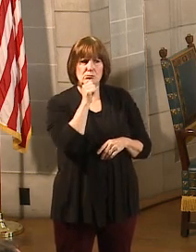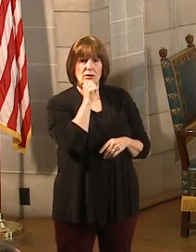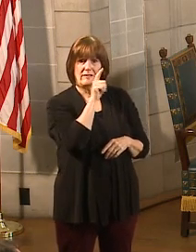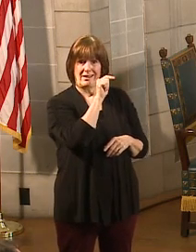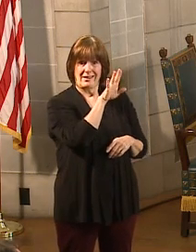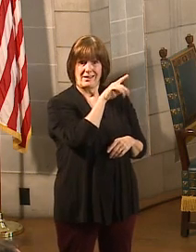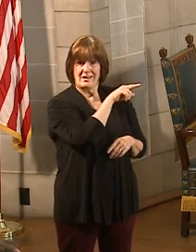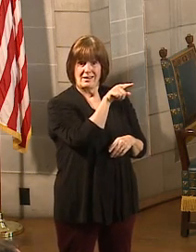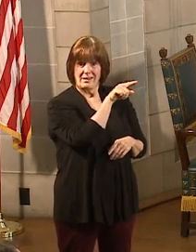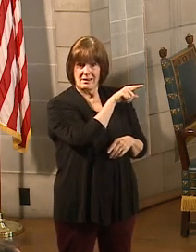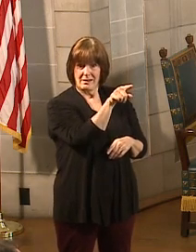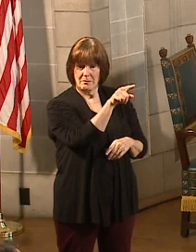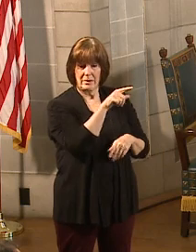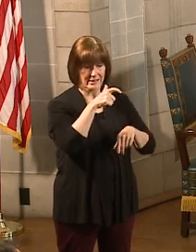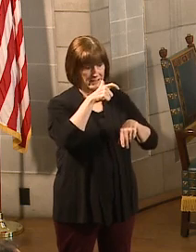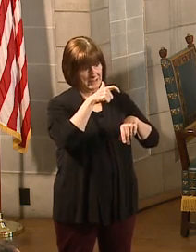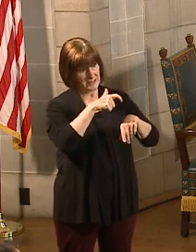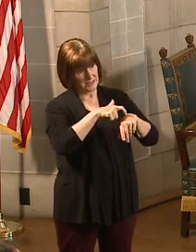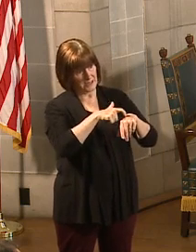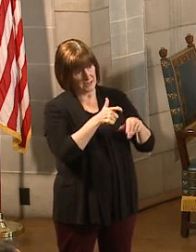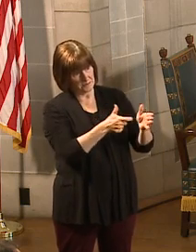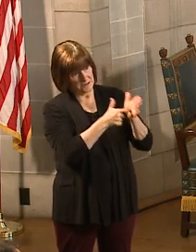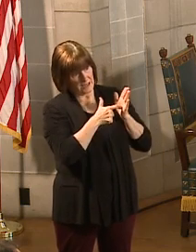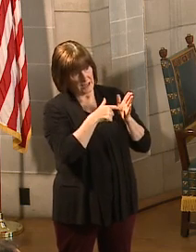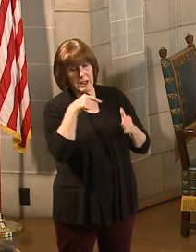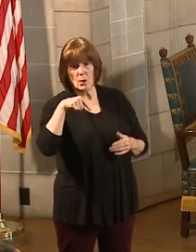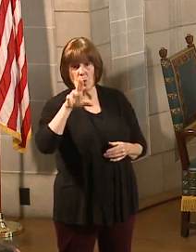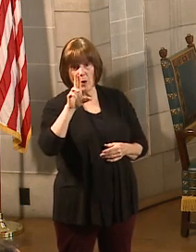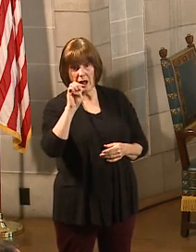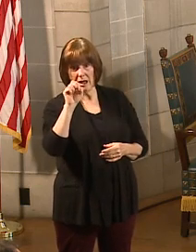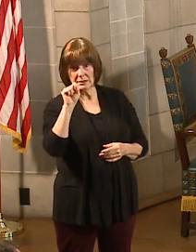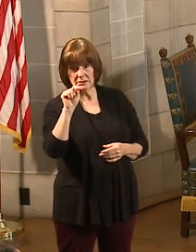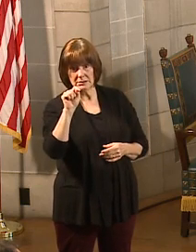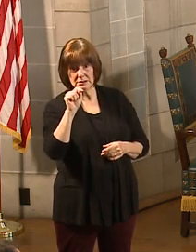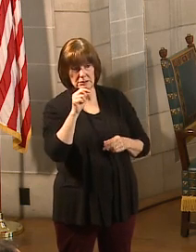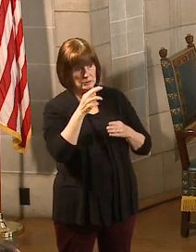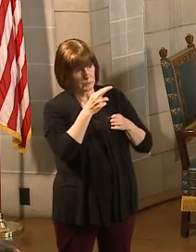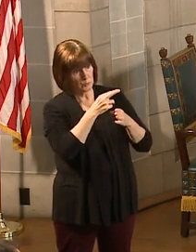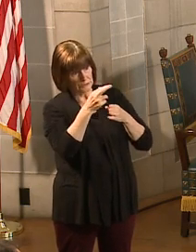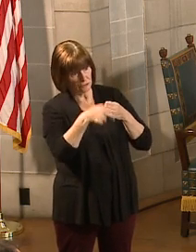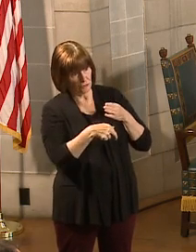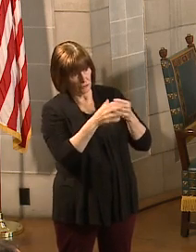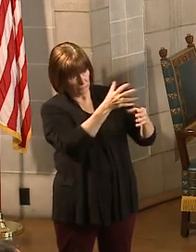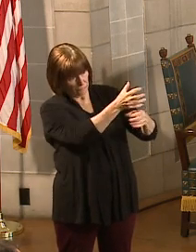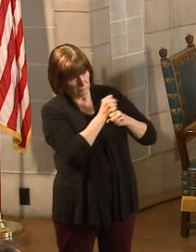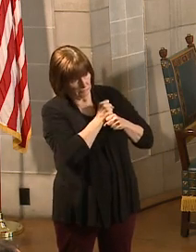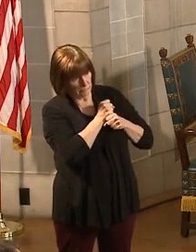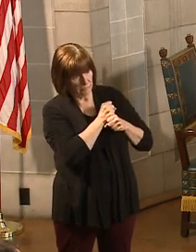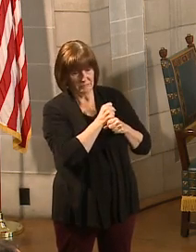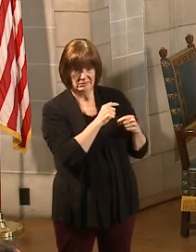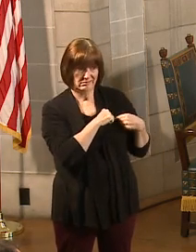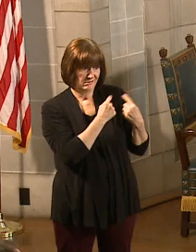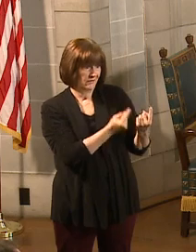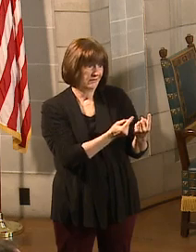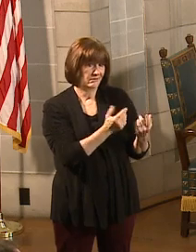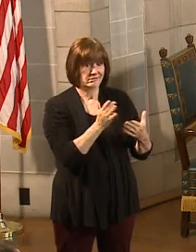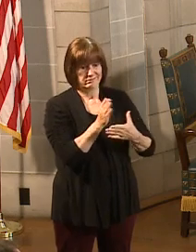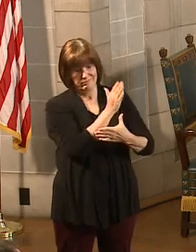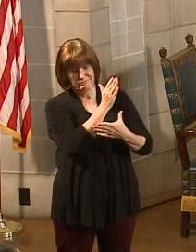The time it's been taking Quest to get back their test results is anywhere over the last couple of weeks